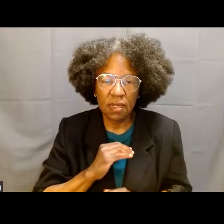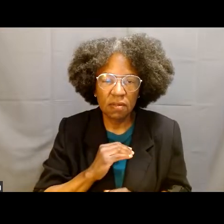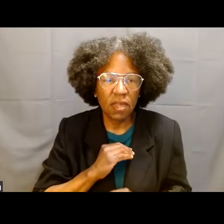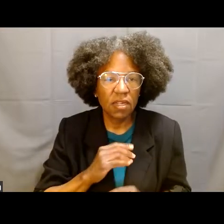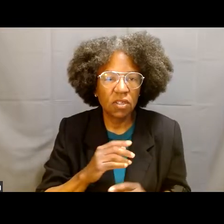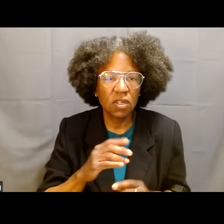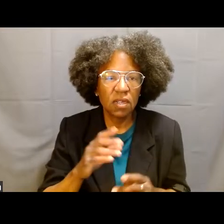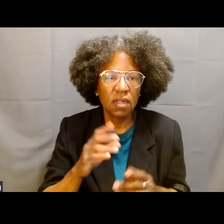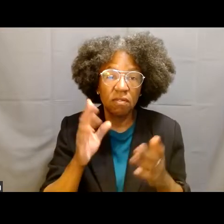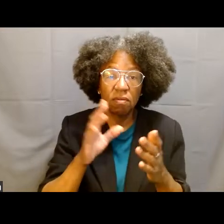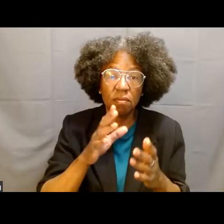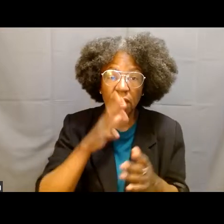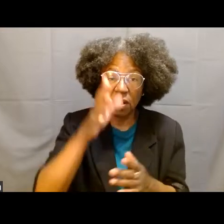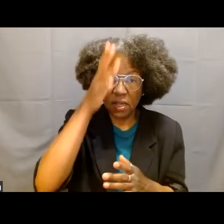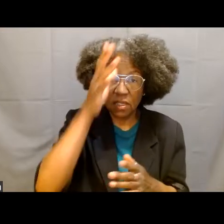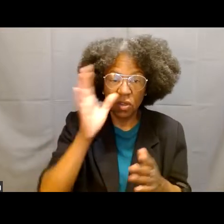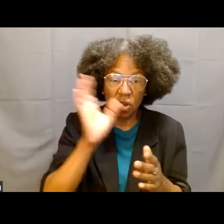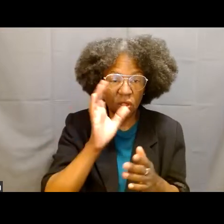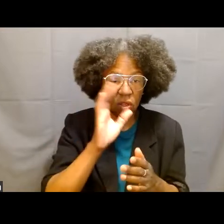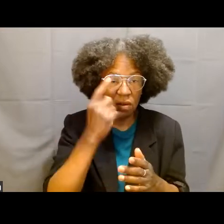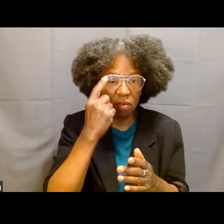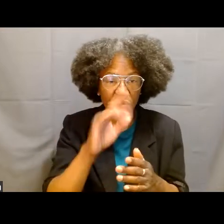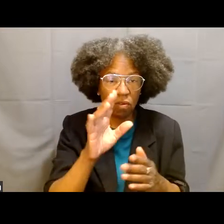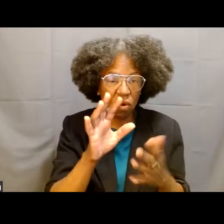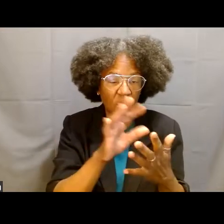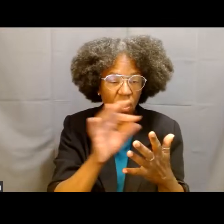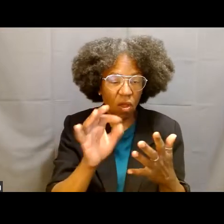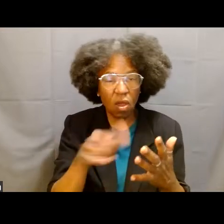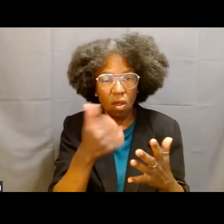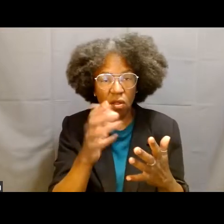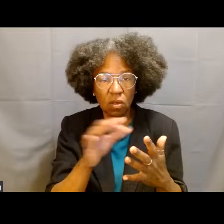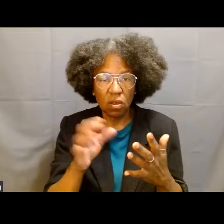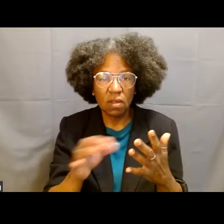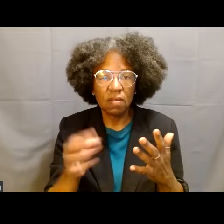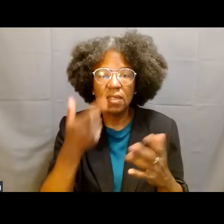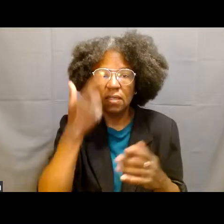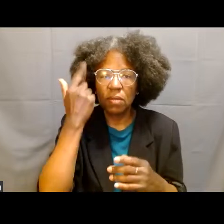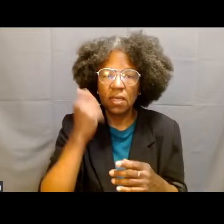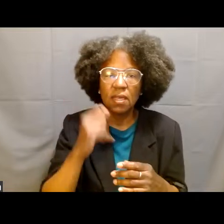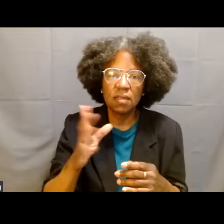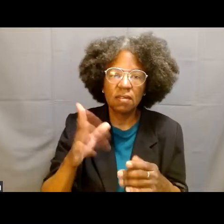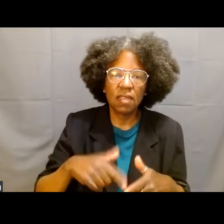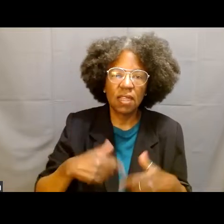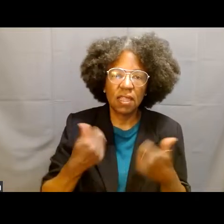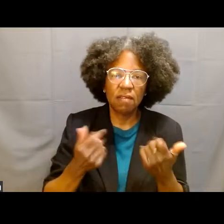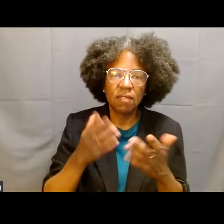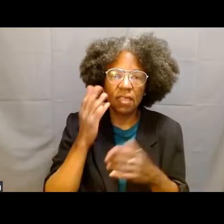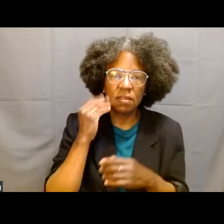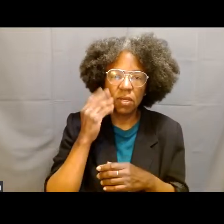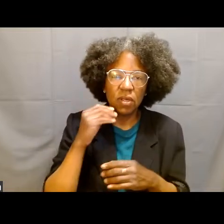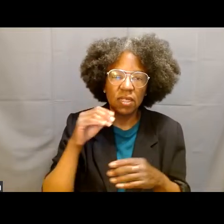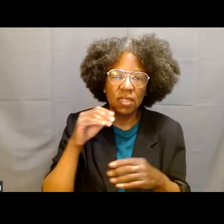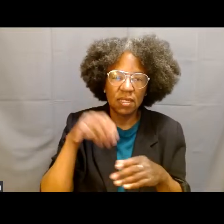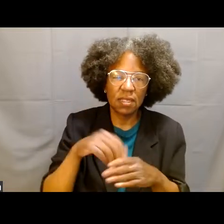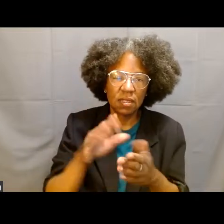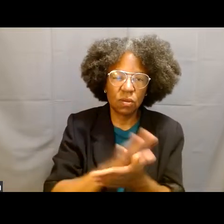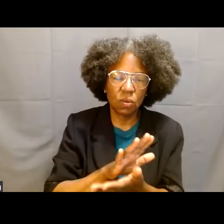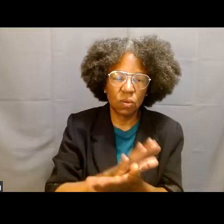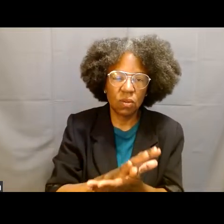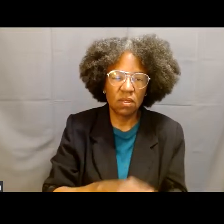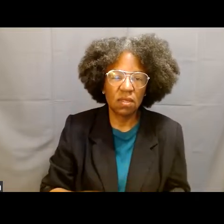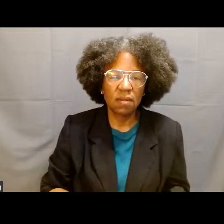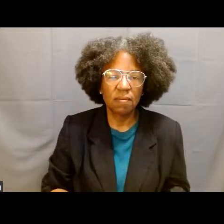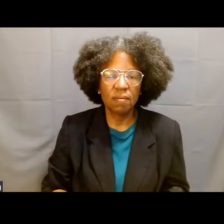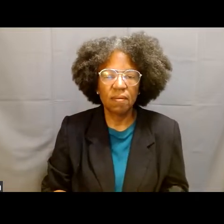my words, it is because of their lived experiences in schools. I also want to point out that